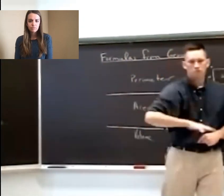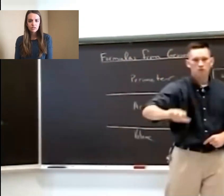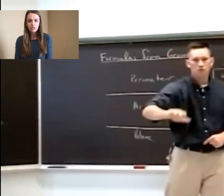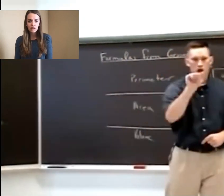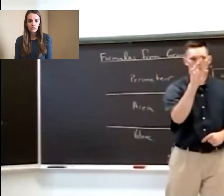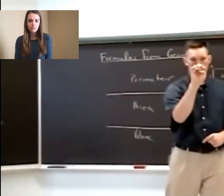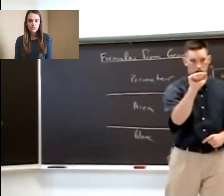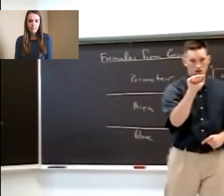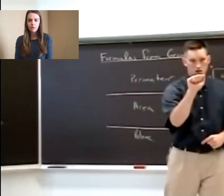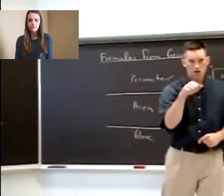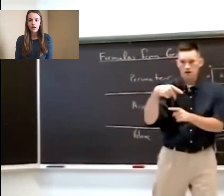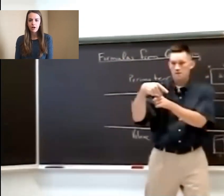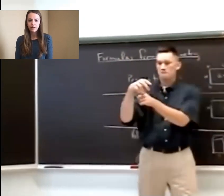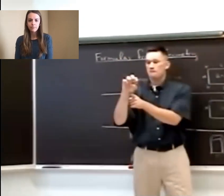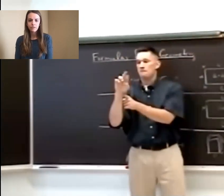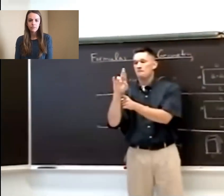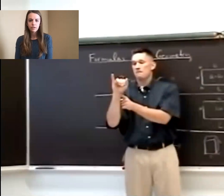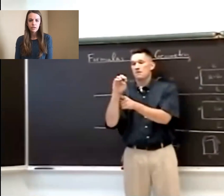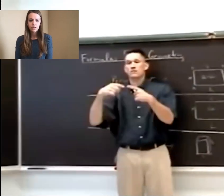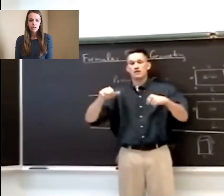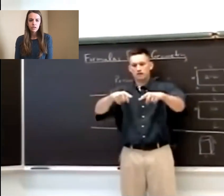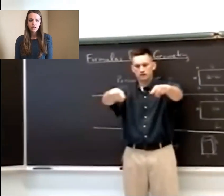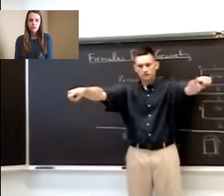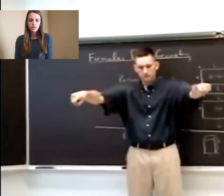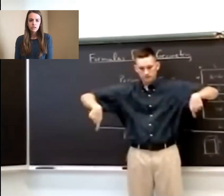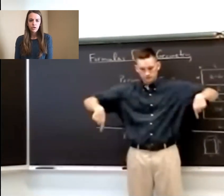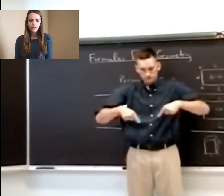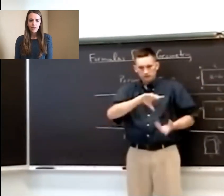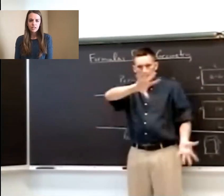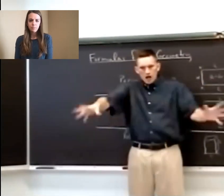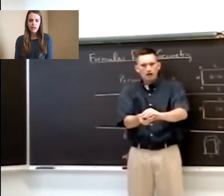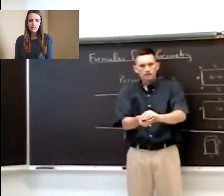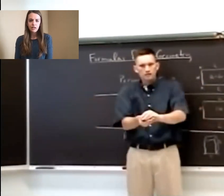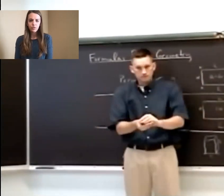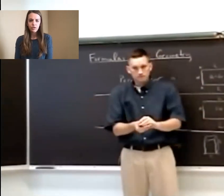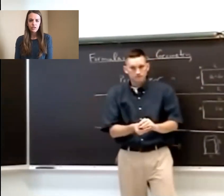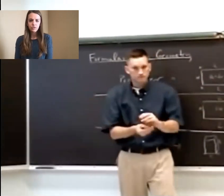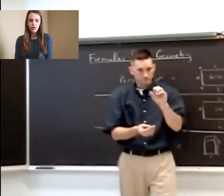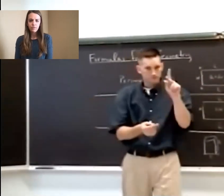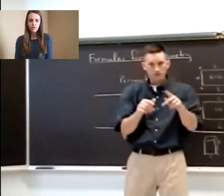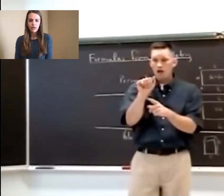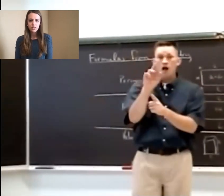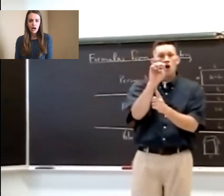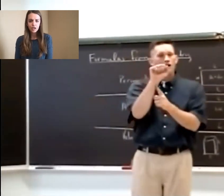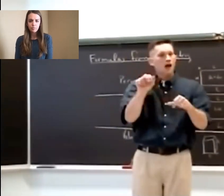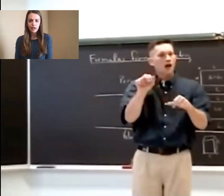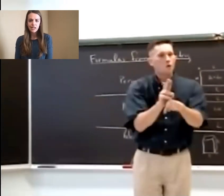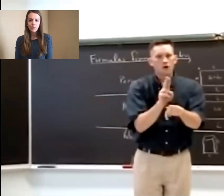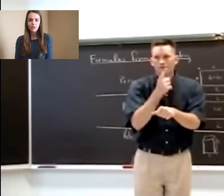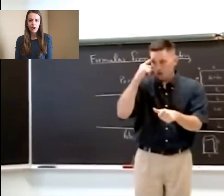That's going to be the sign that you use for area. So if you have a space that you need to cover that entire space, that would be